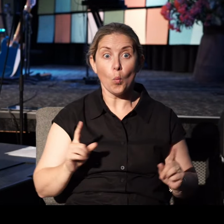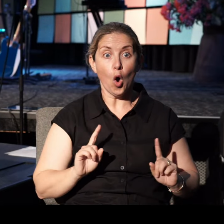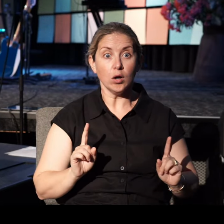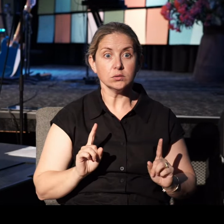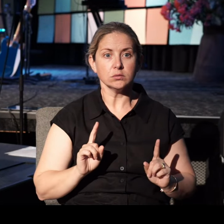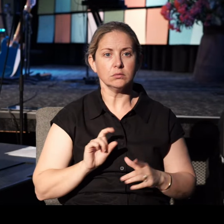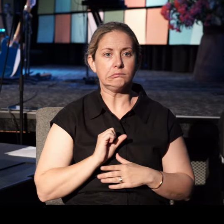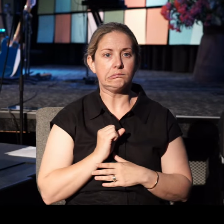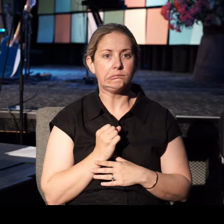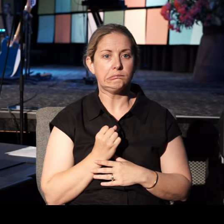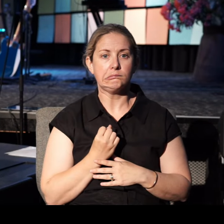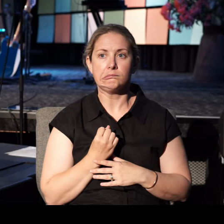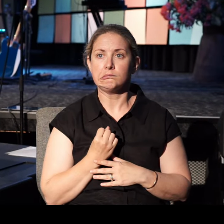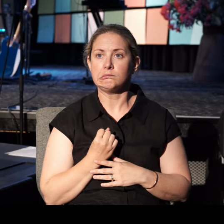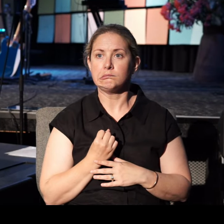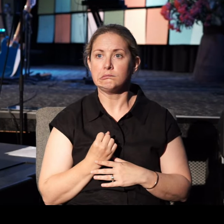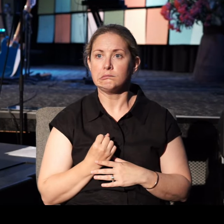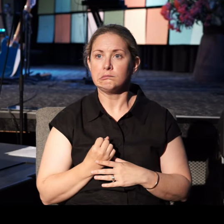But put it further.